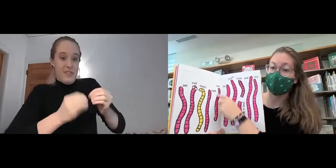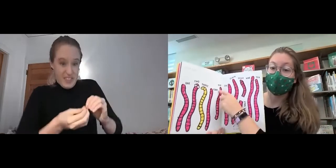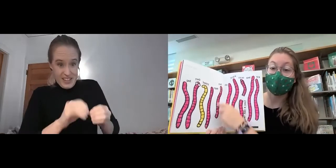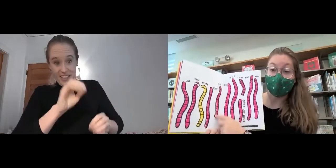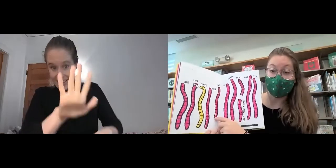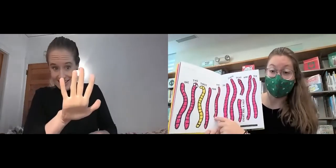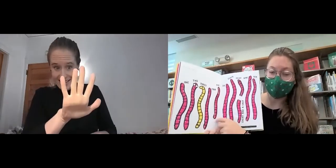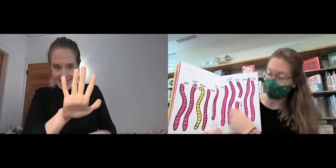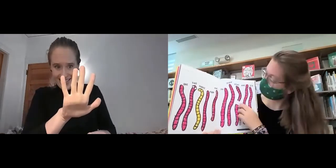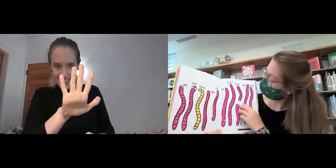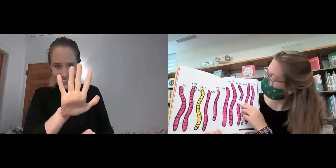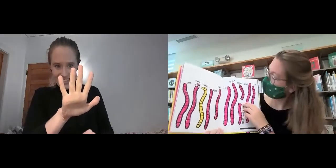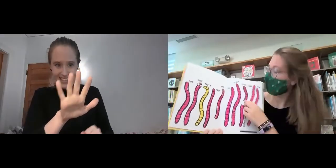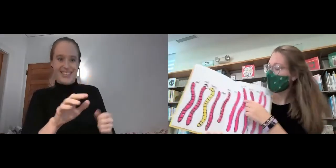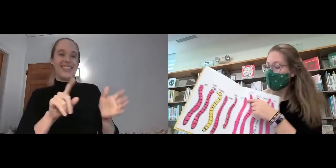worm number 5,